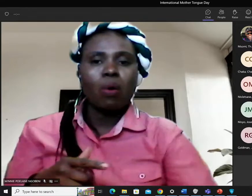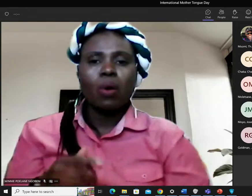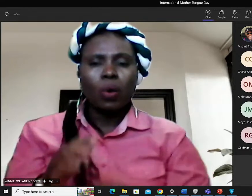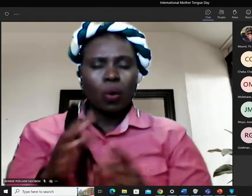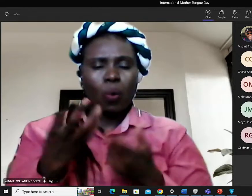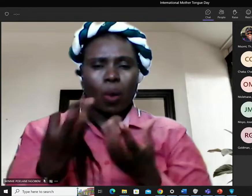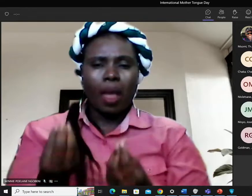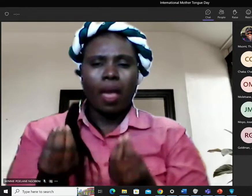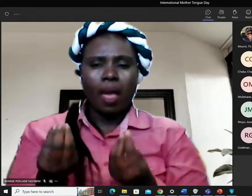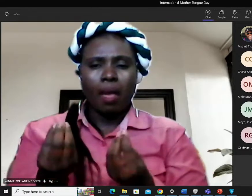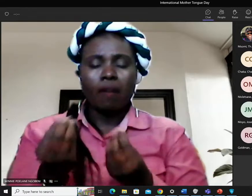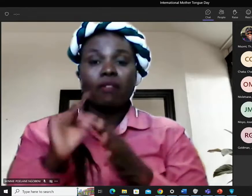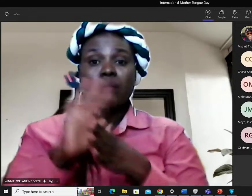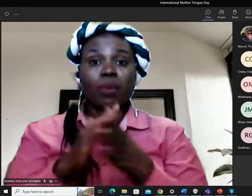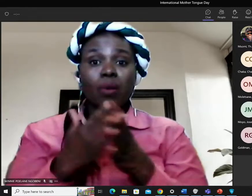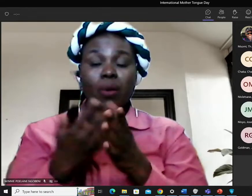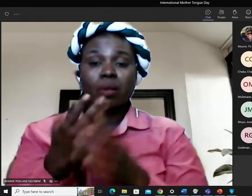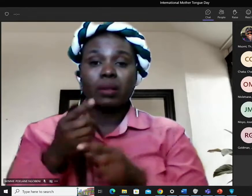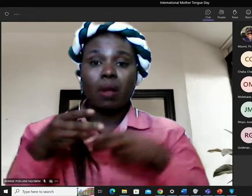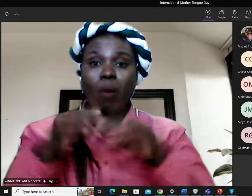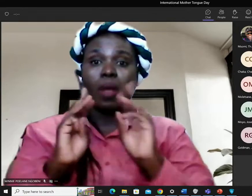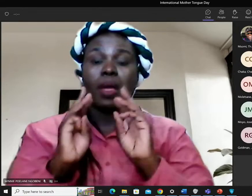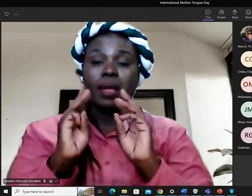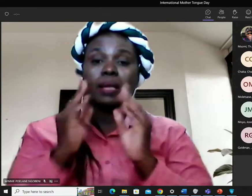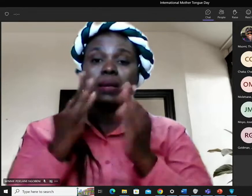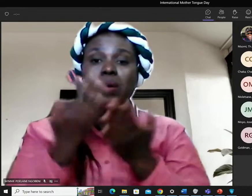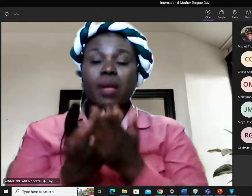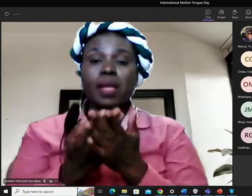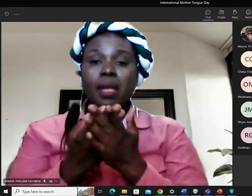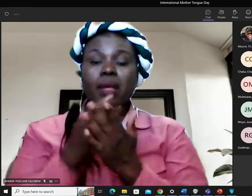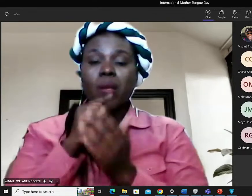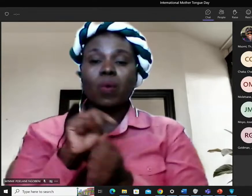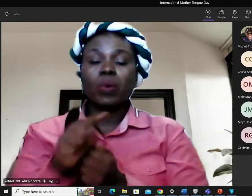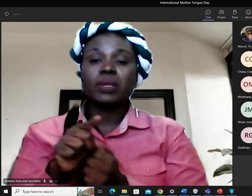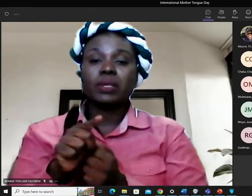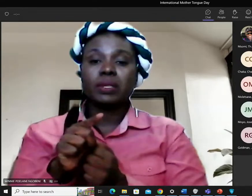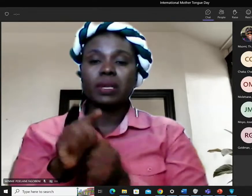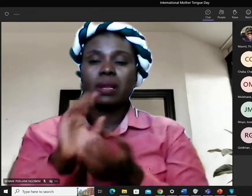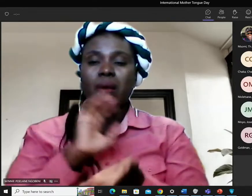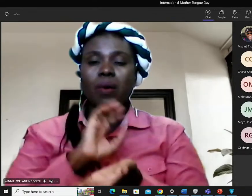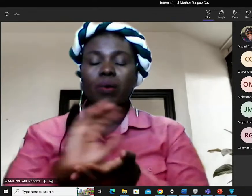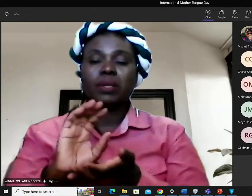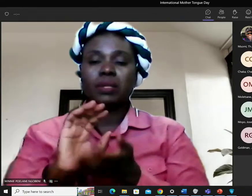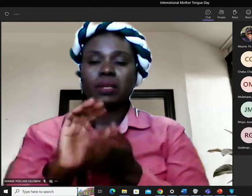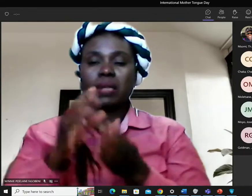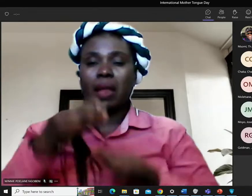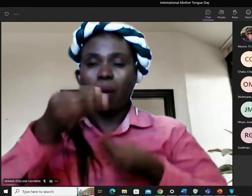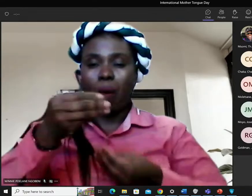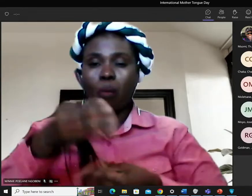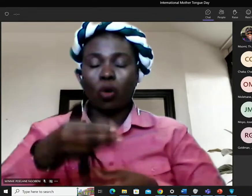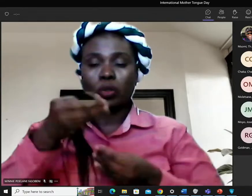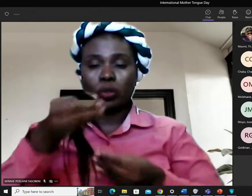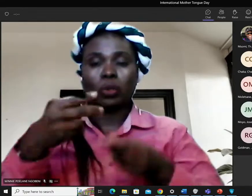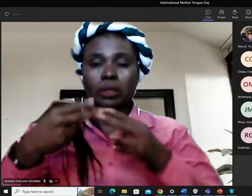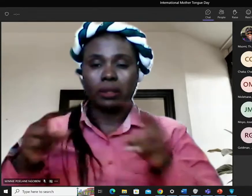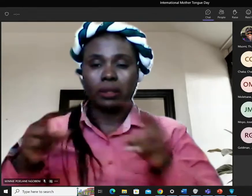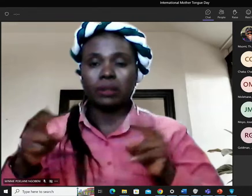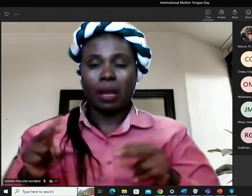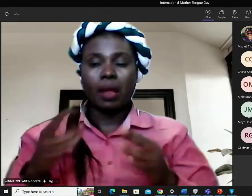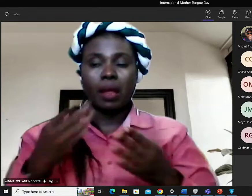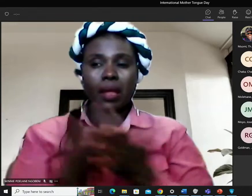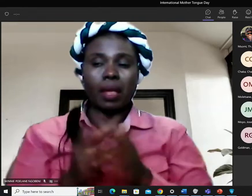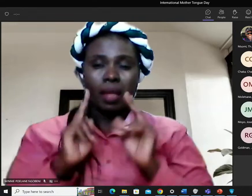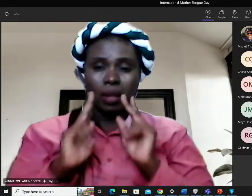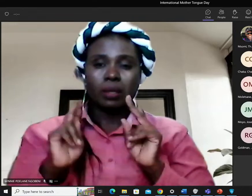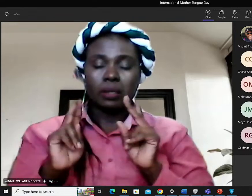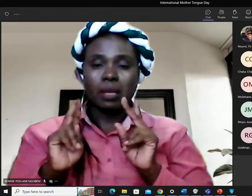of the ways we can use language in our courses, in our modules. Are you able to see that? I